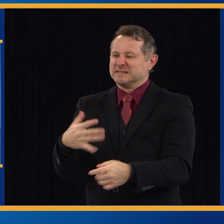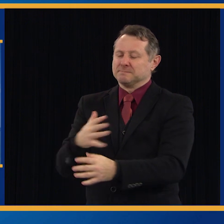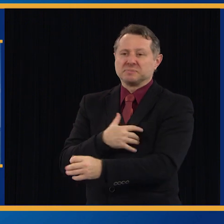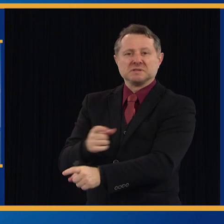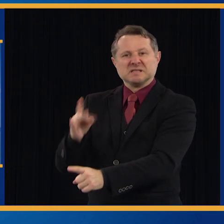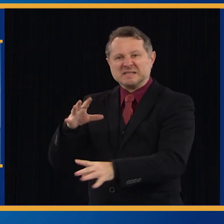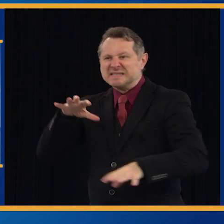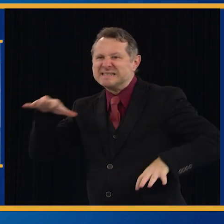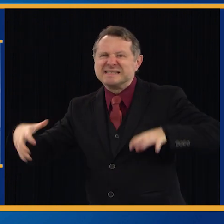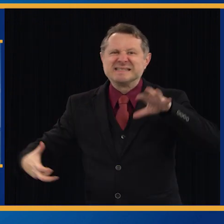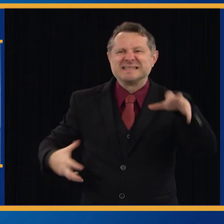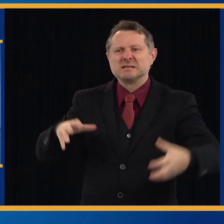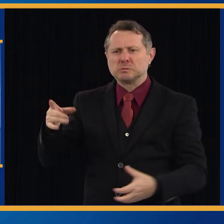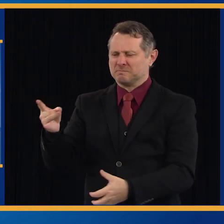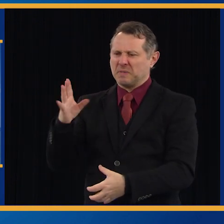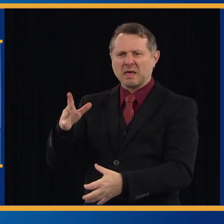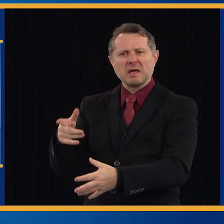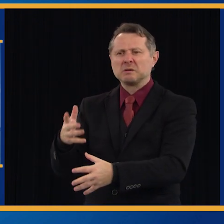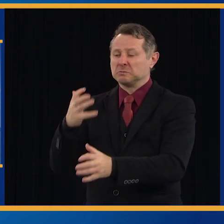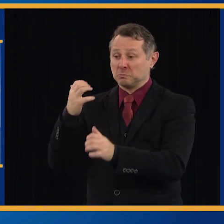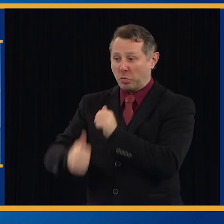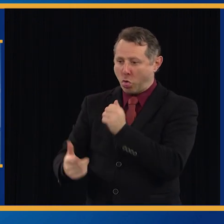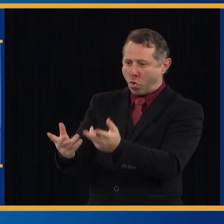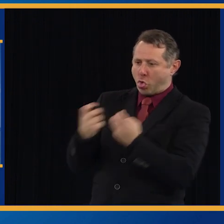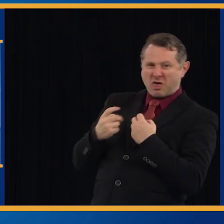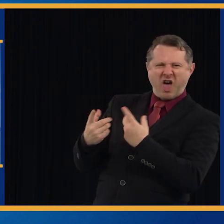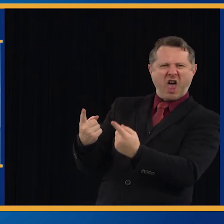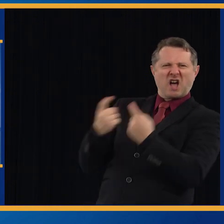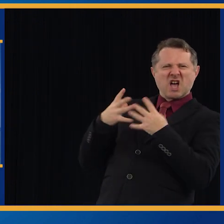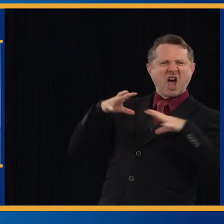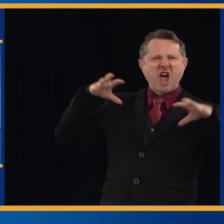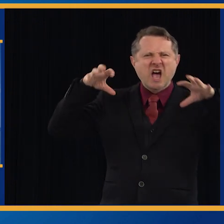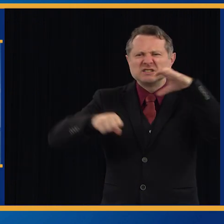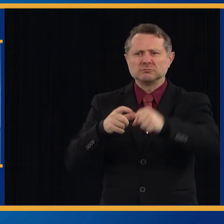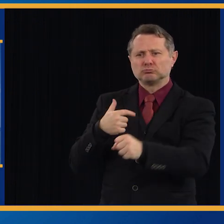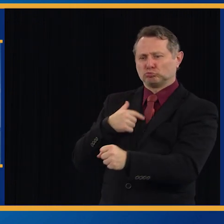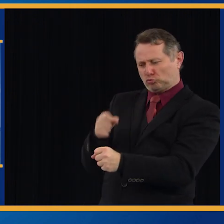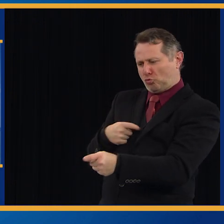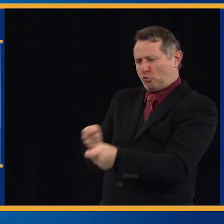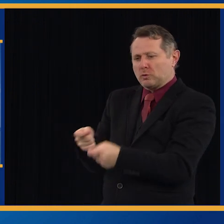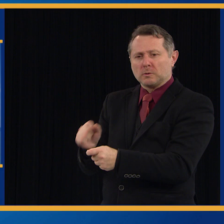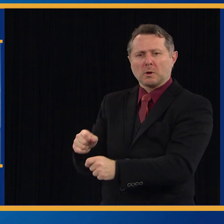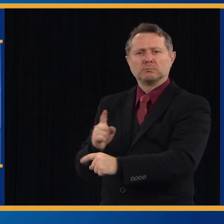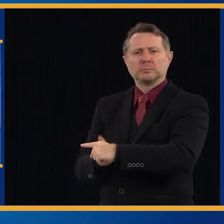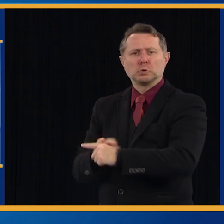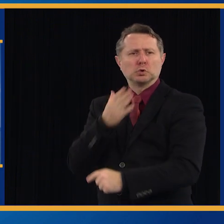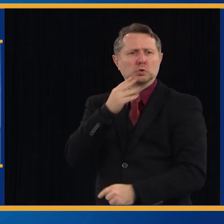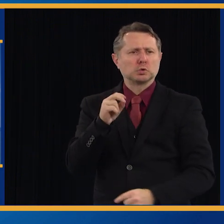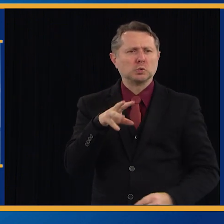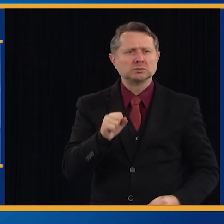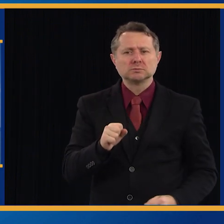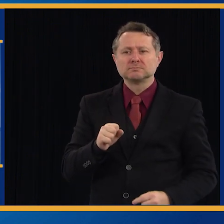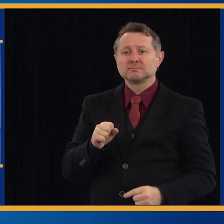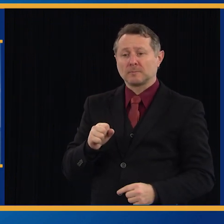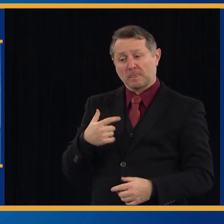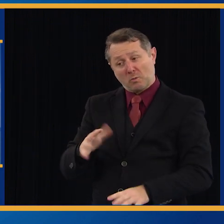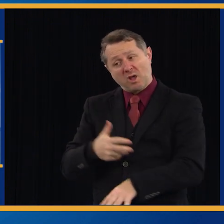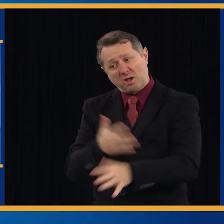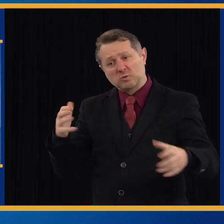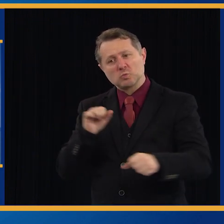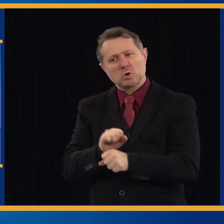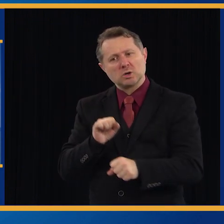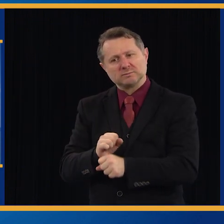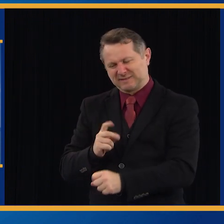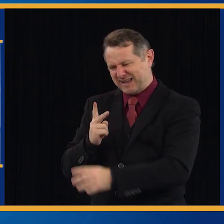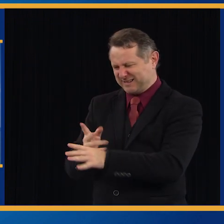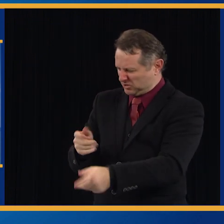can control the beast. Great news. We have a lot of work to do to keep the beast under control. And we have a lot of work